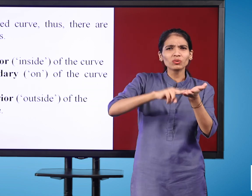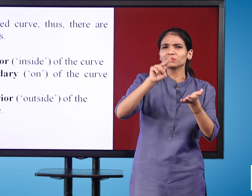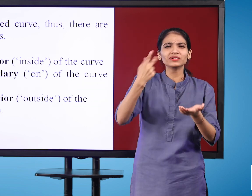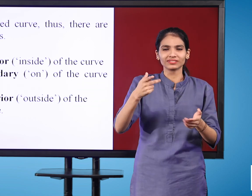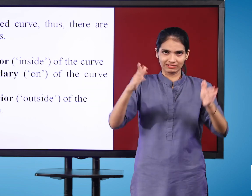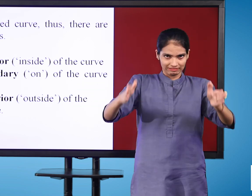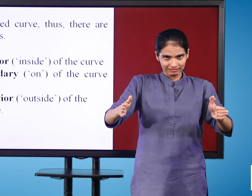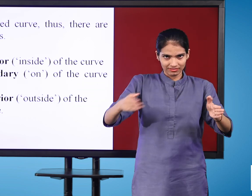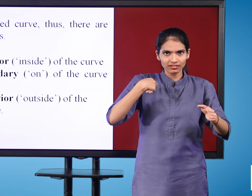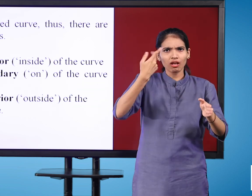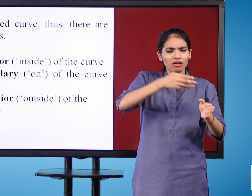Boundary, that is,